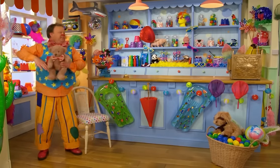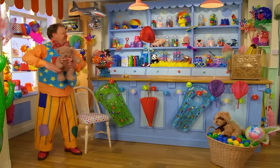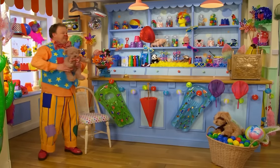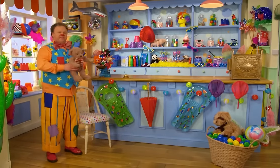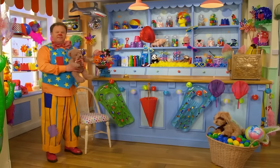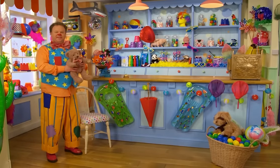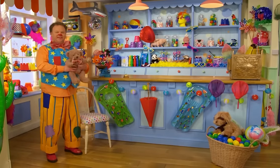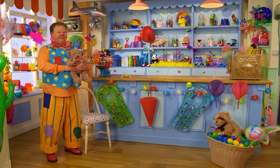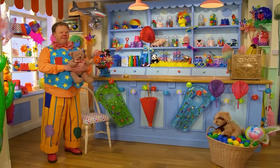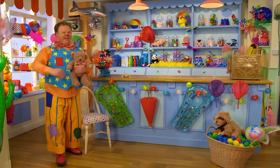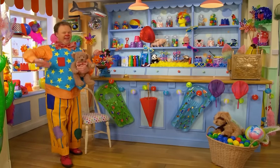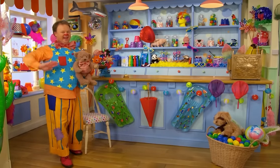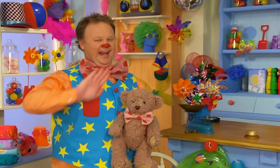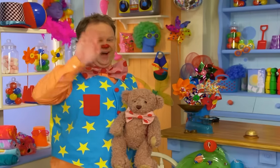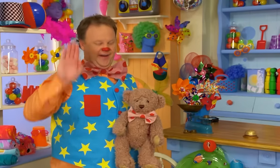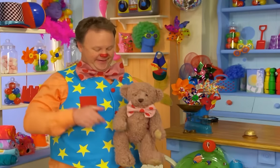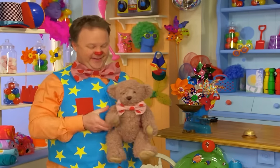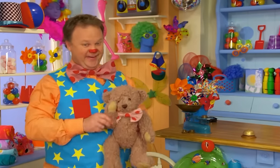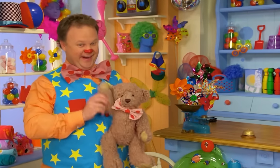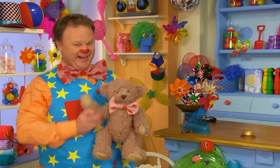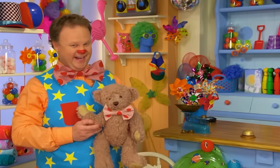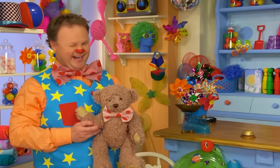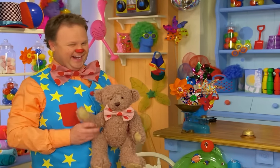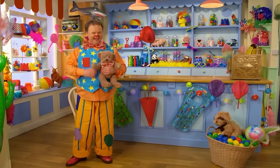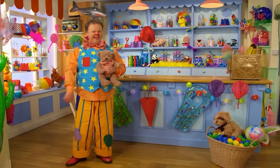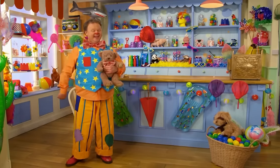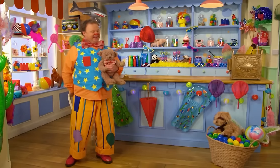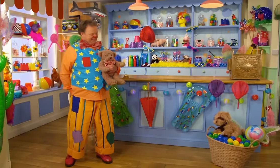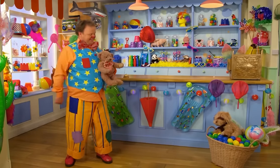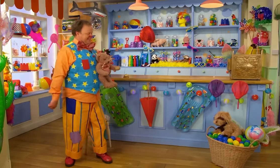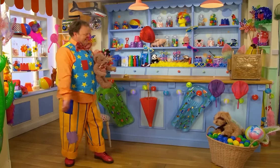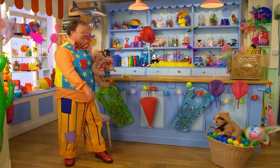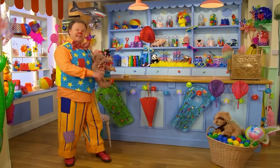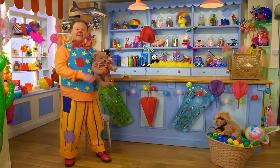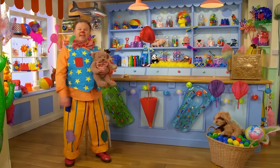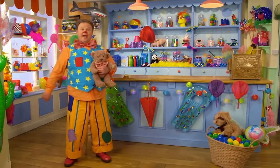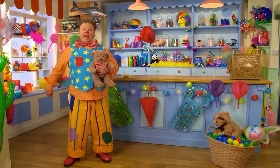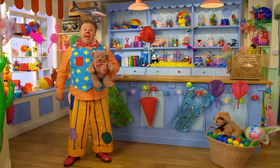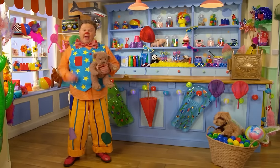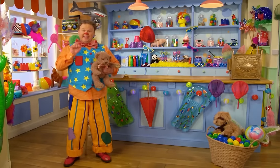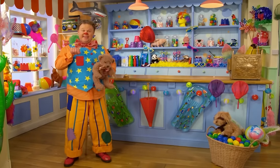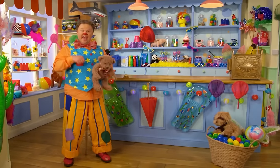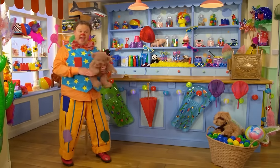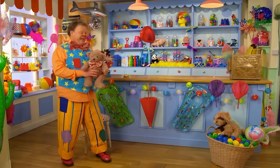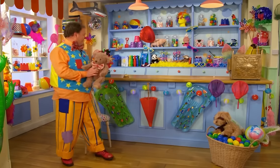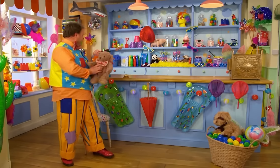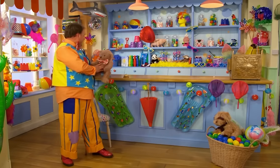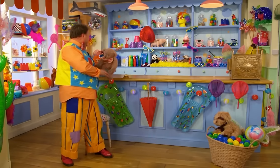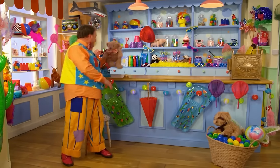Hello, Mr. Tumble. Hello! This is a nice shop, isn't it, Mr. Tumble? Yes, I